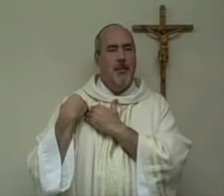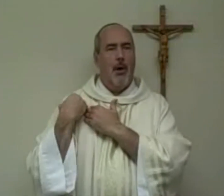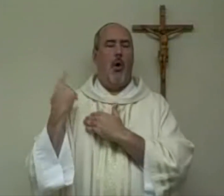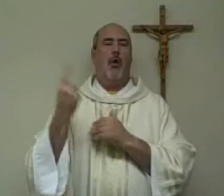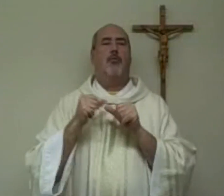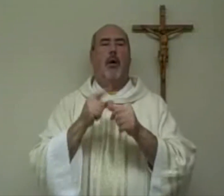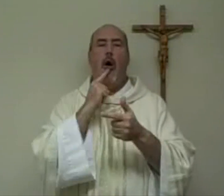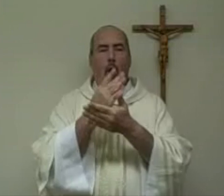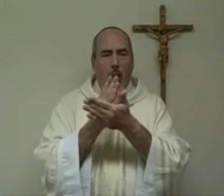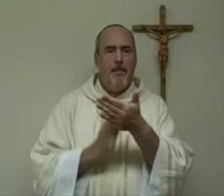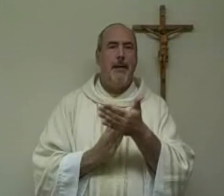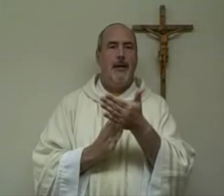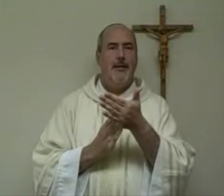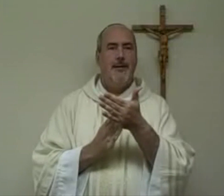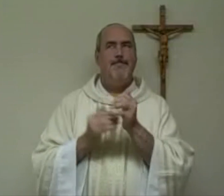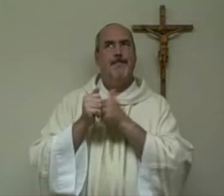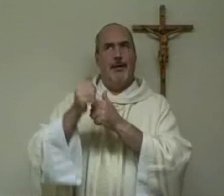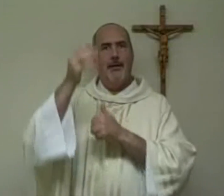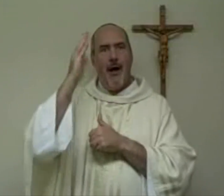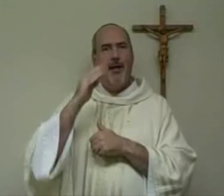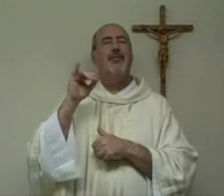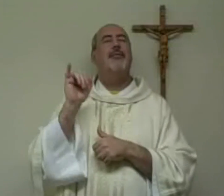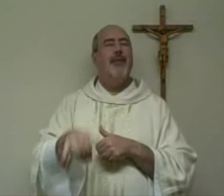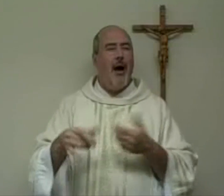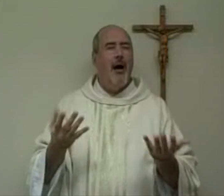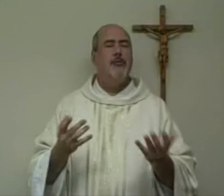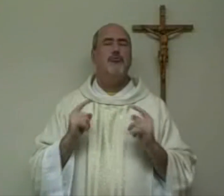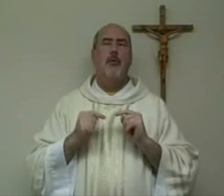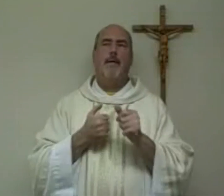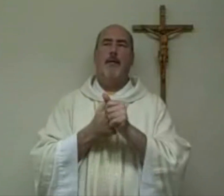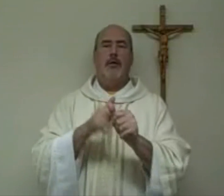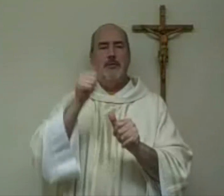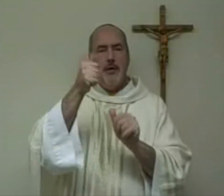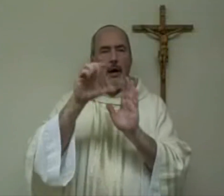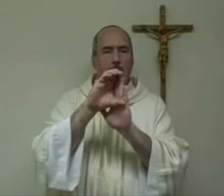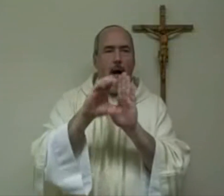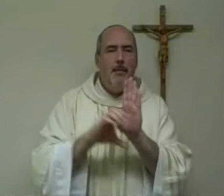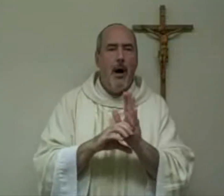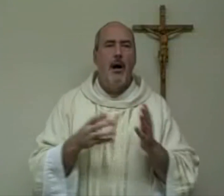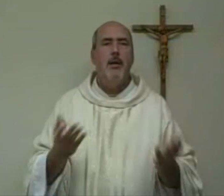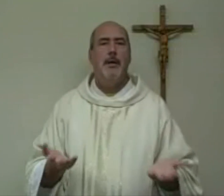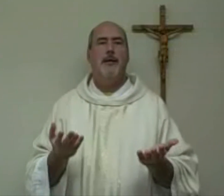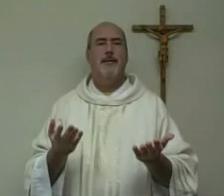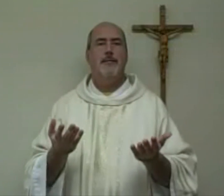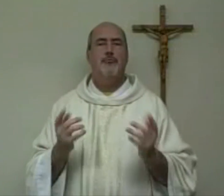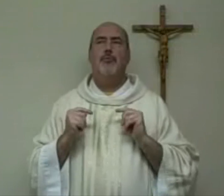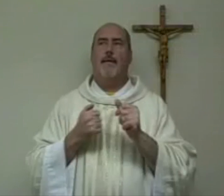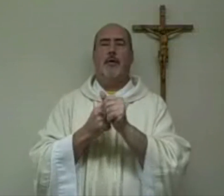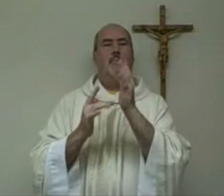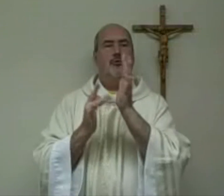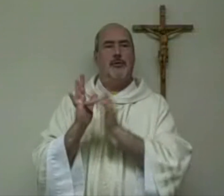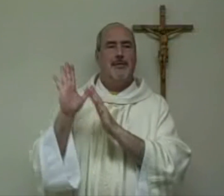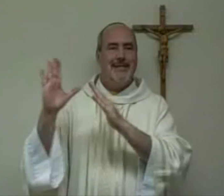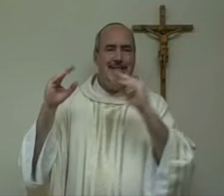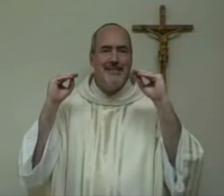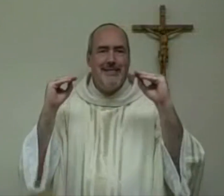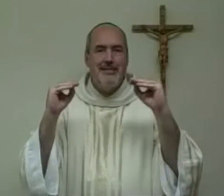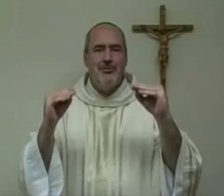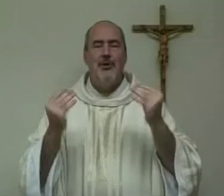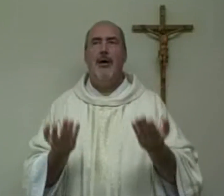But when we are baptized, we have a responsibility to be humble before God, to follow his 10 Commandments,